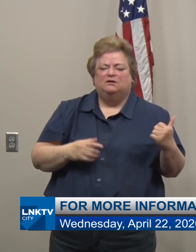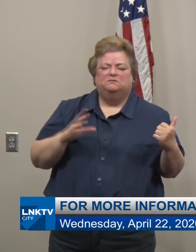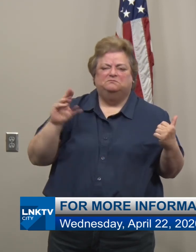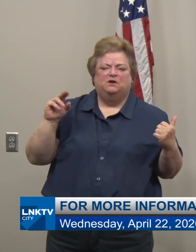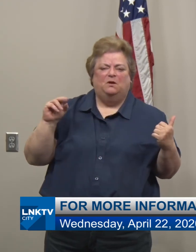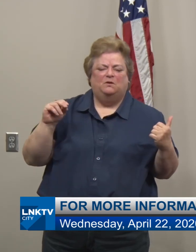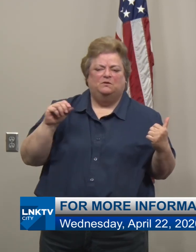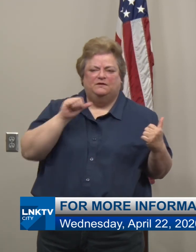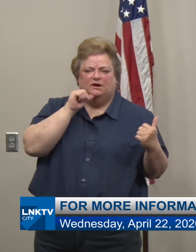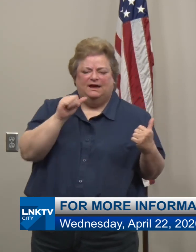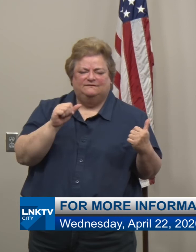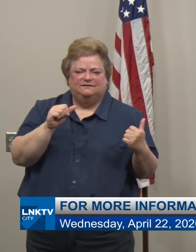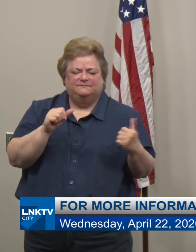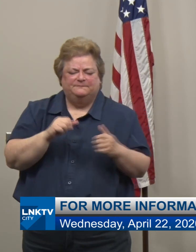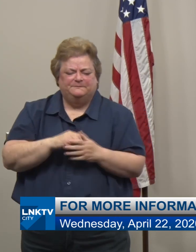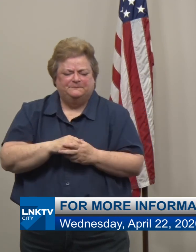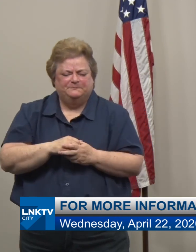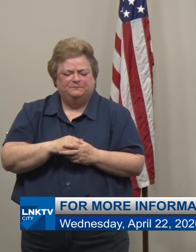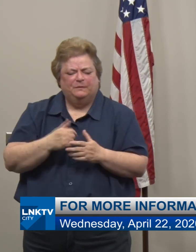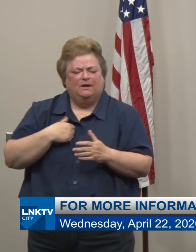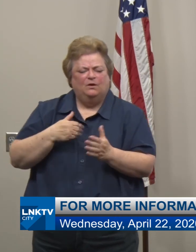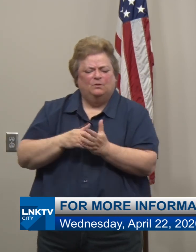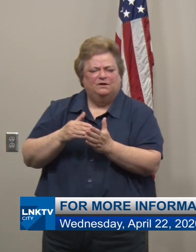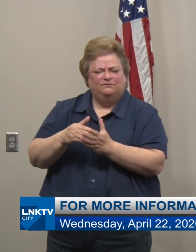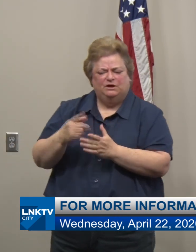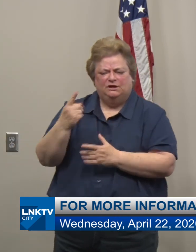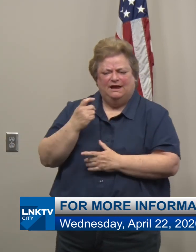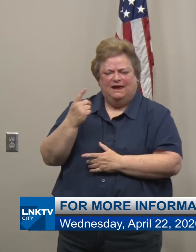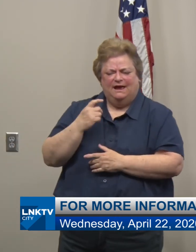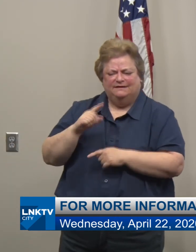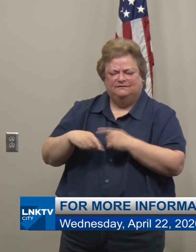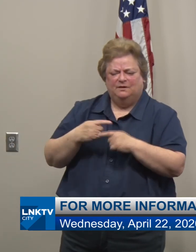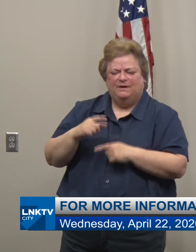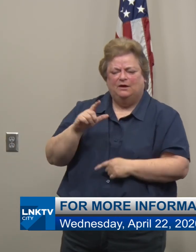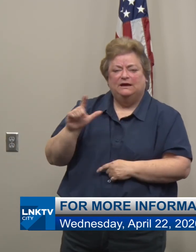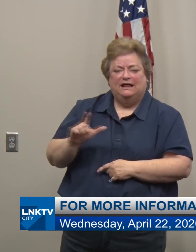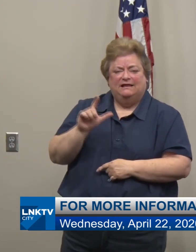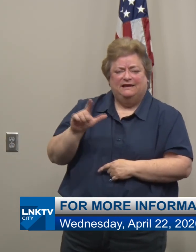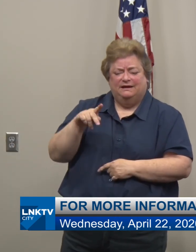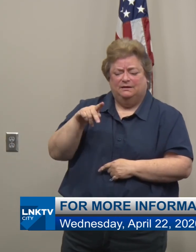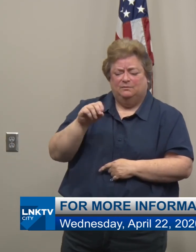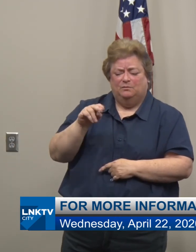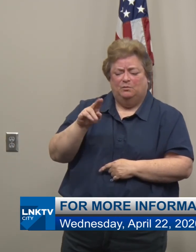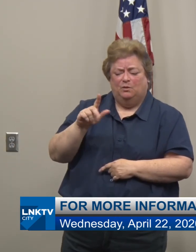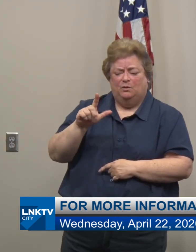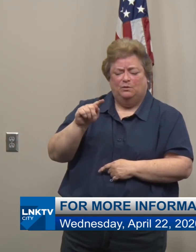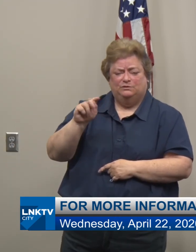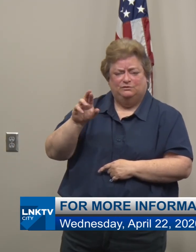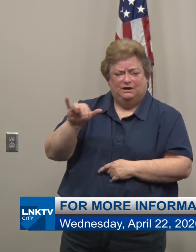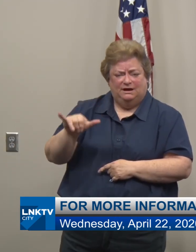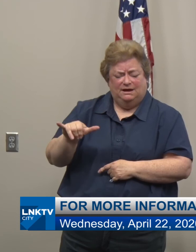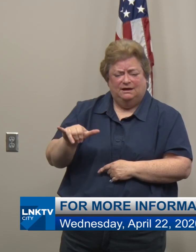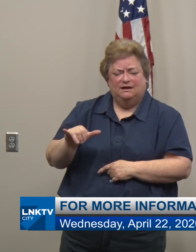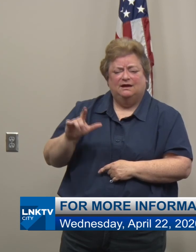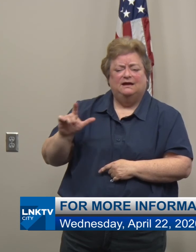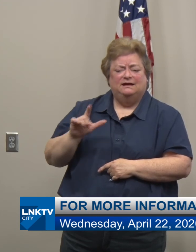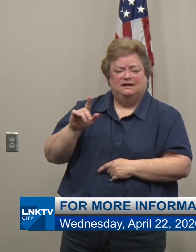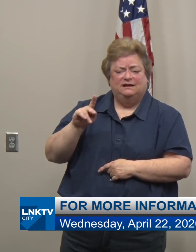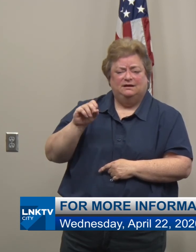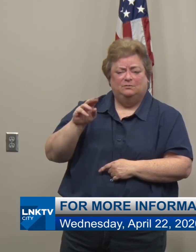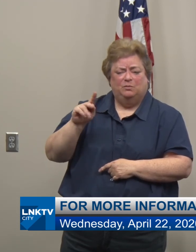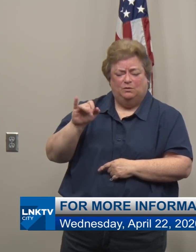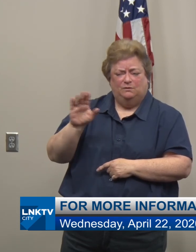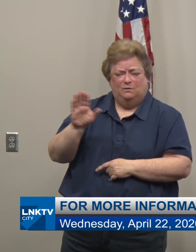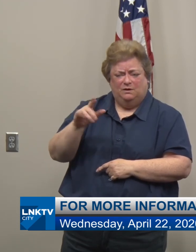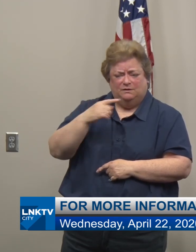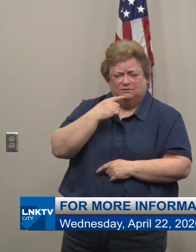And, we frequently get asked about Lincoln poultry. And the Lincoln poultry that's being referenced